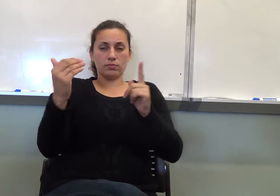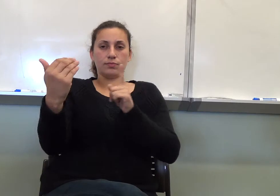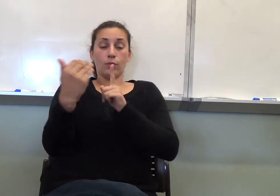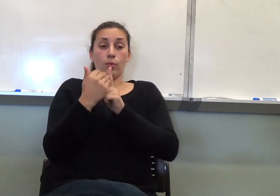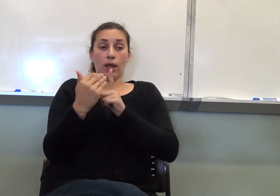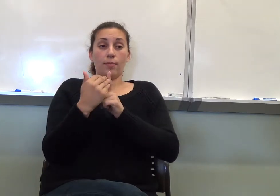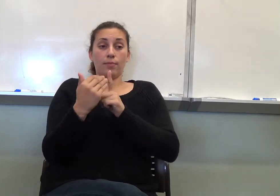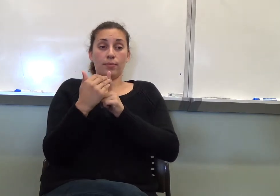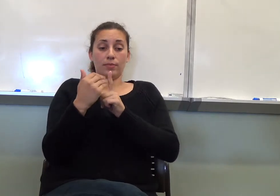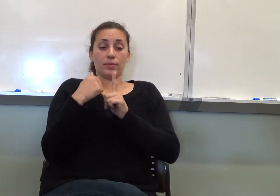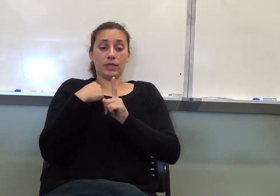terms.